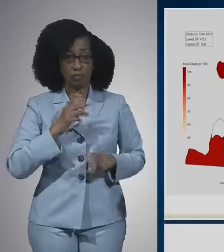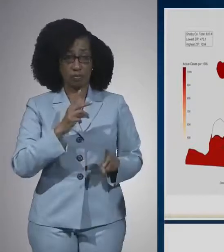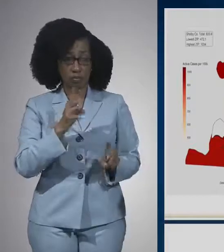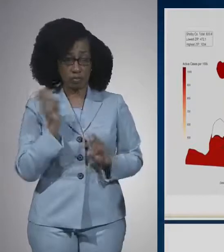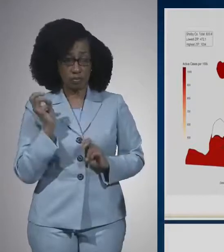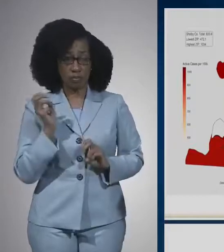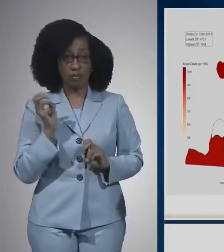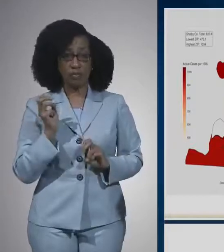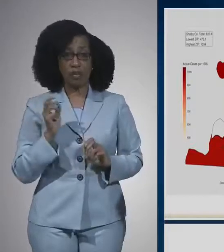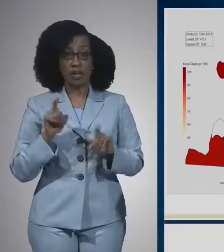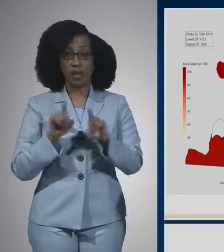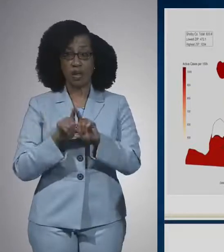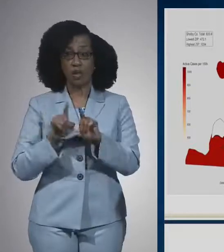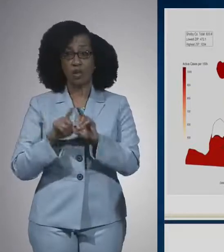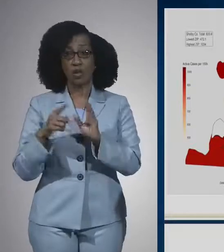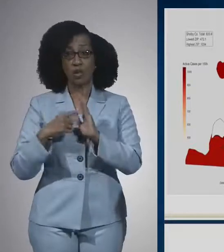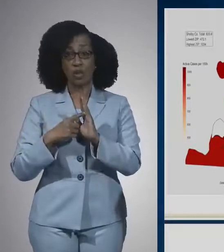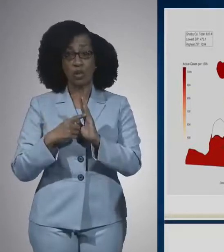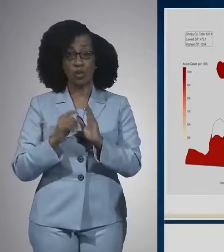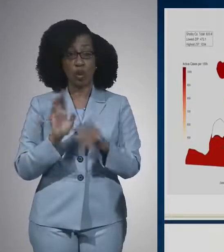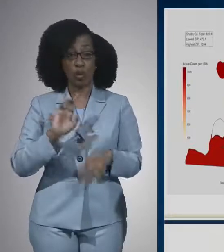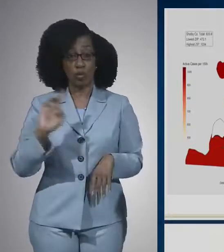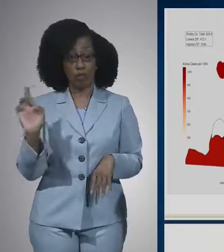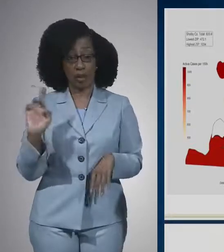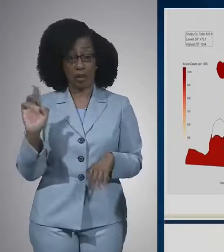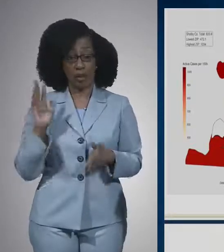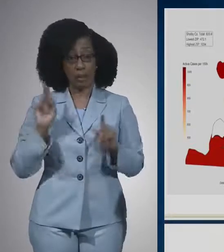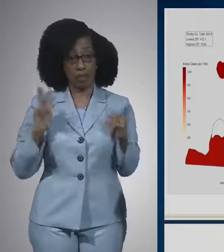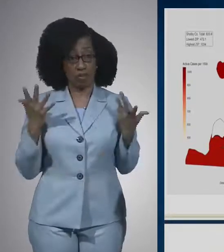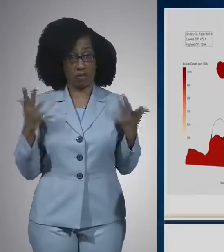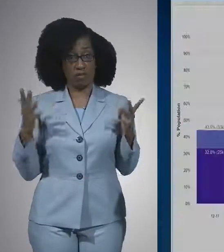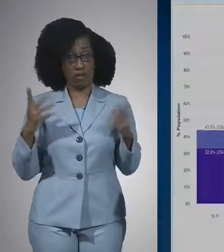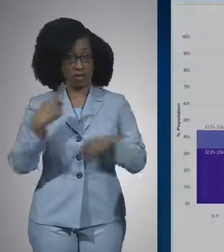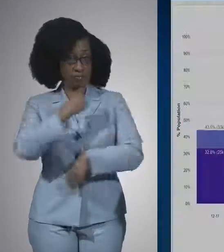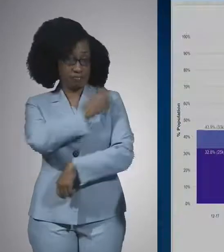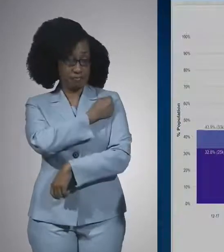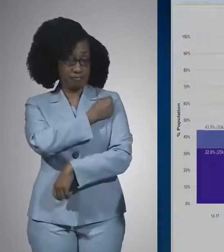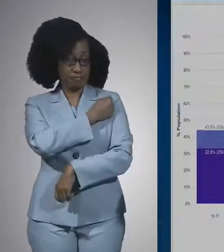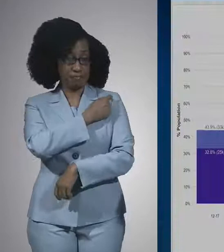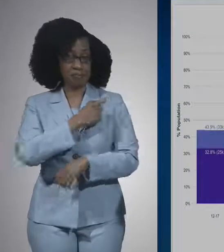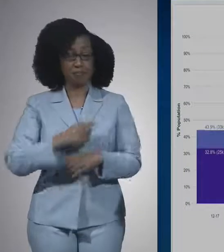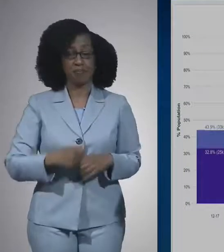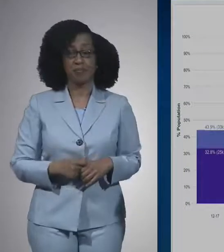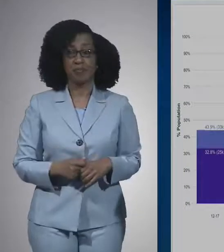of the population vaccinated on the right. Next slide.